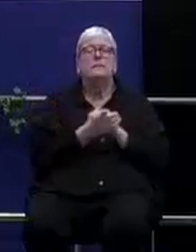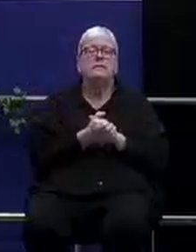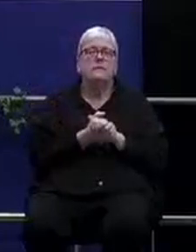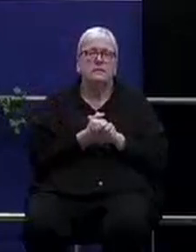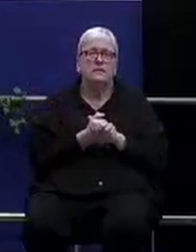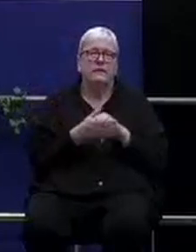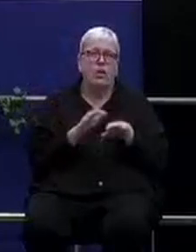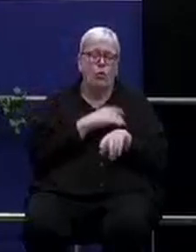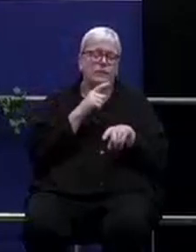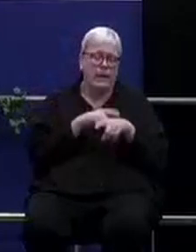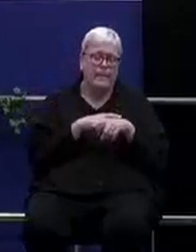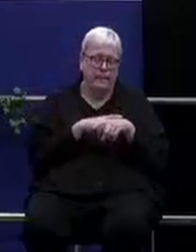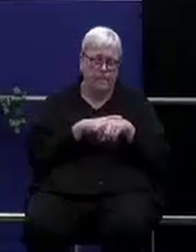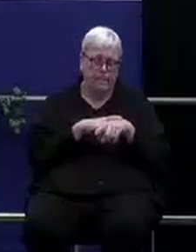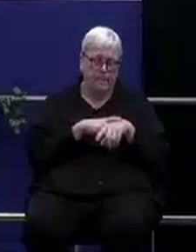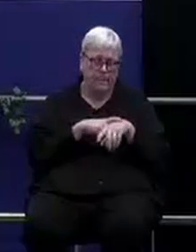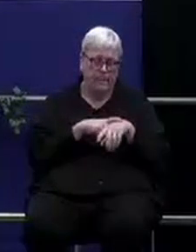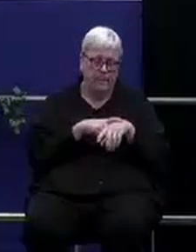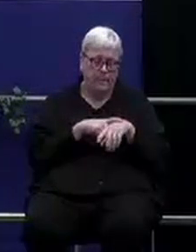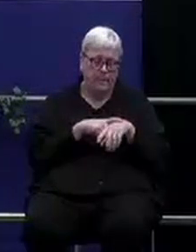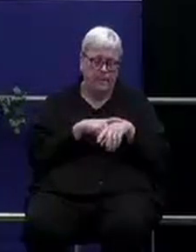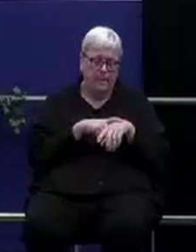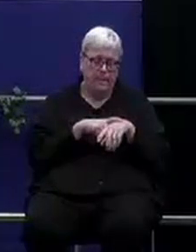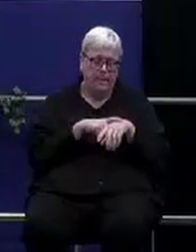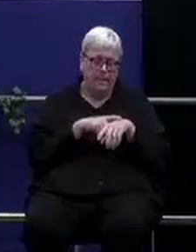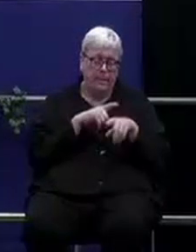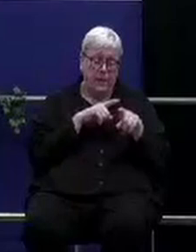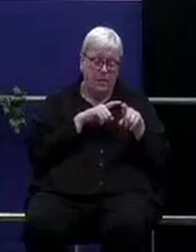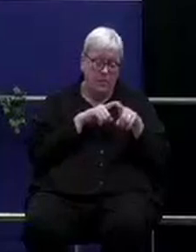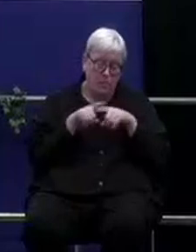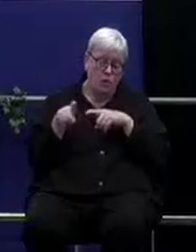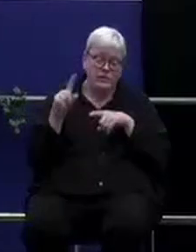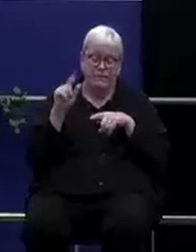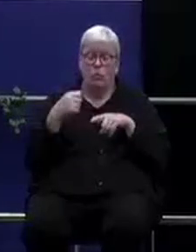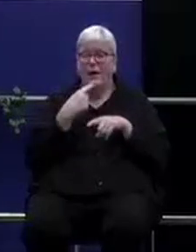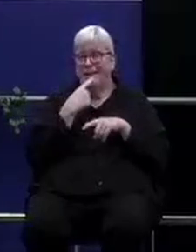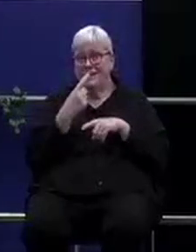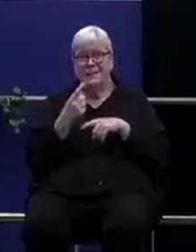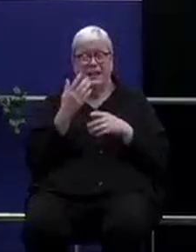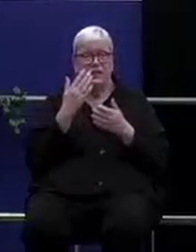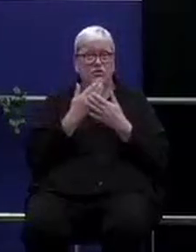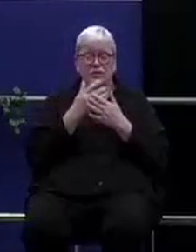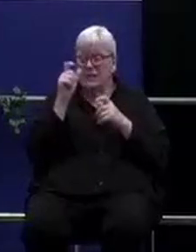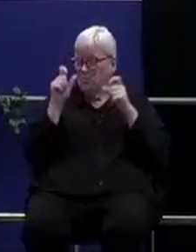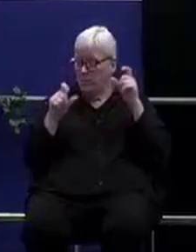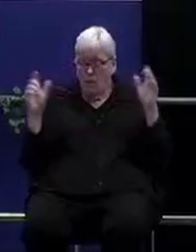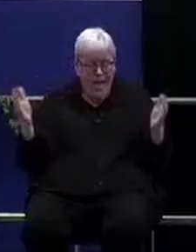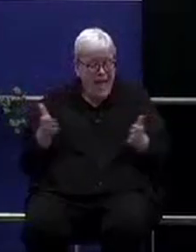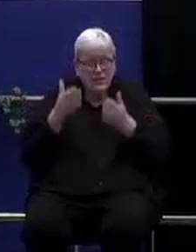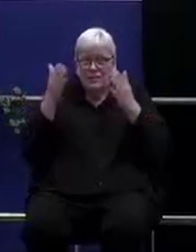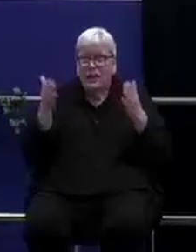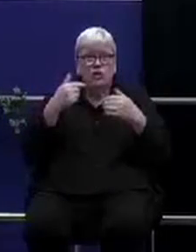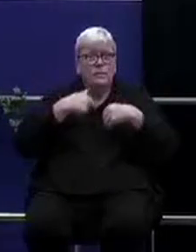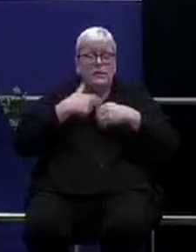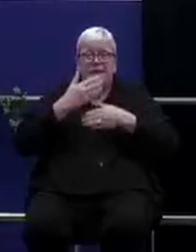long time. I think it was all these, like, most of what I'd say is just people's encouragement, because that keeps you going,